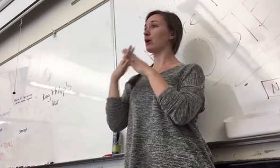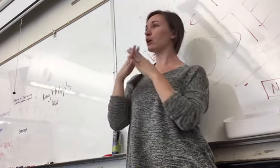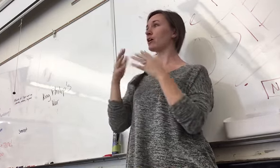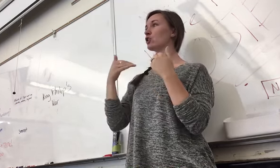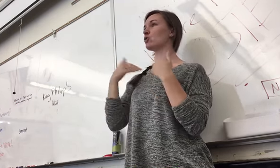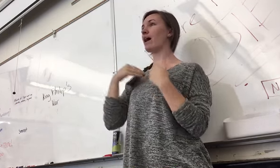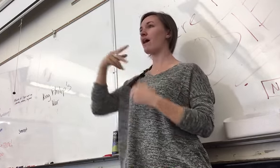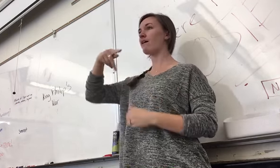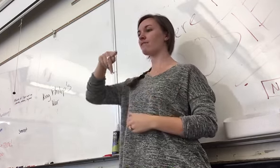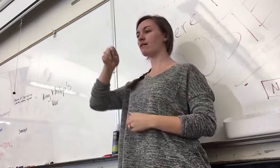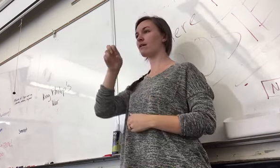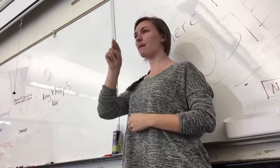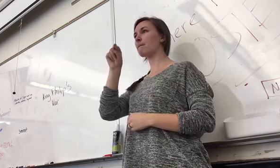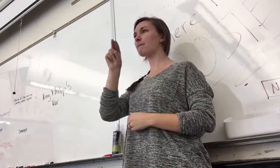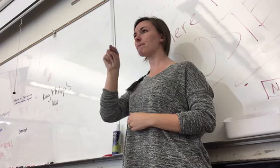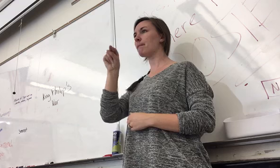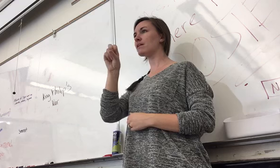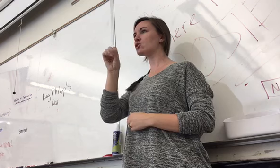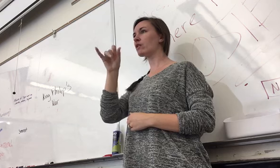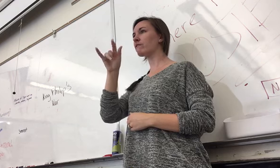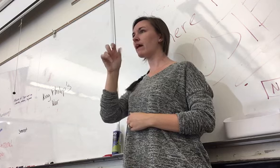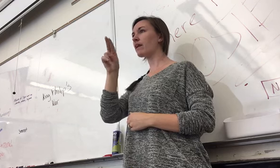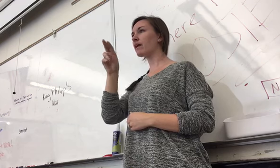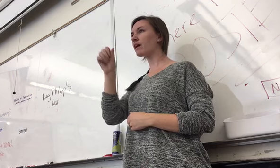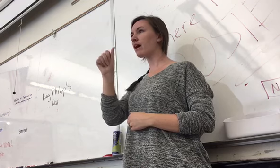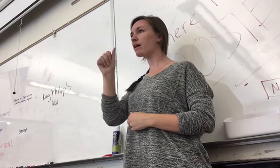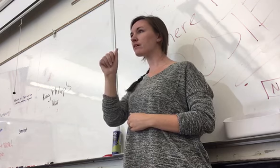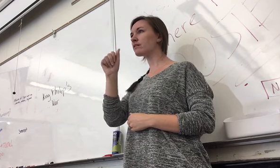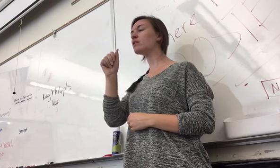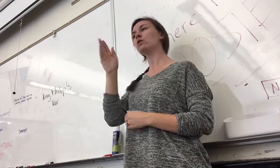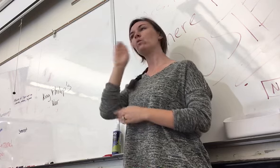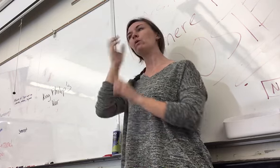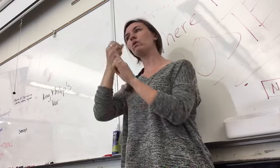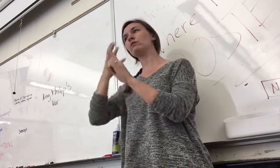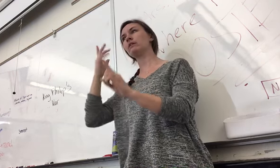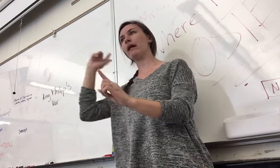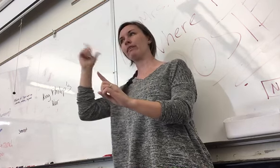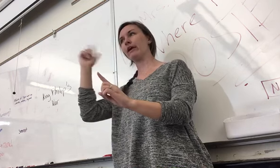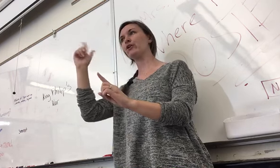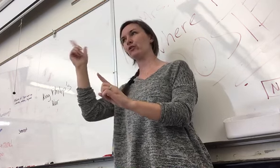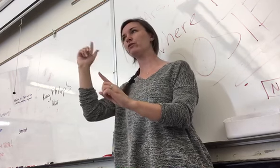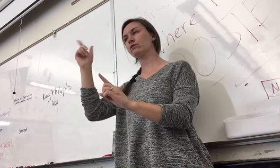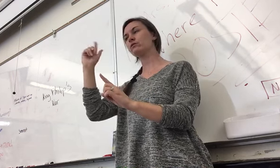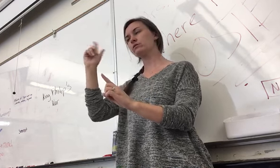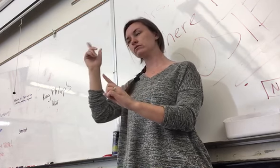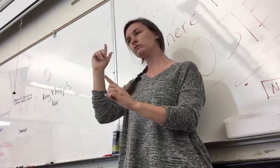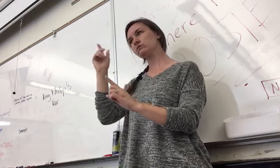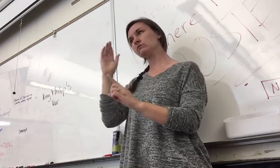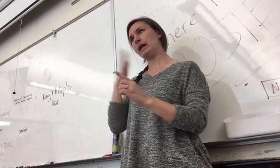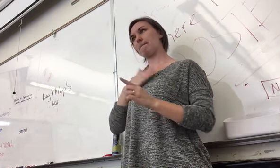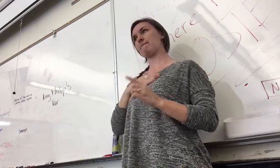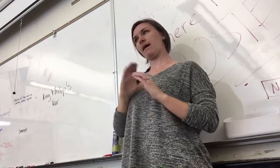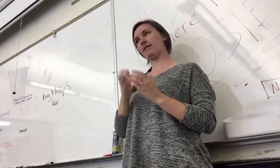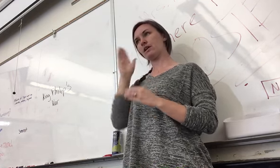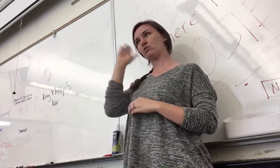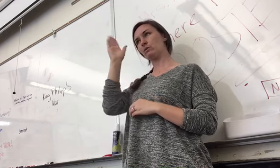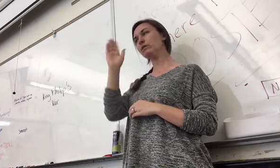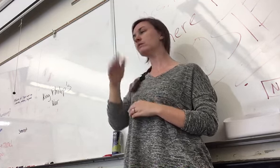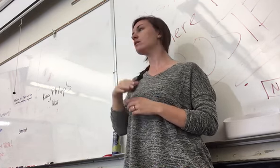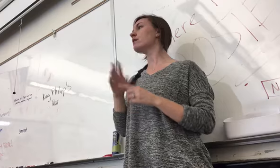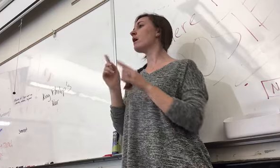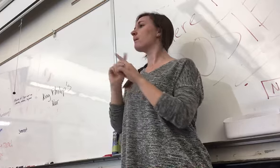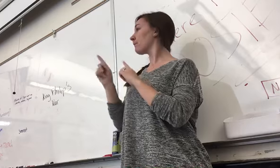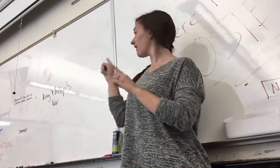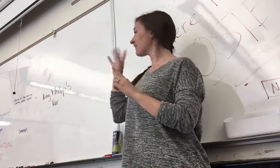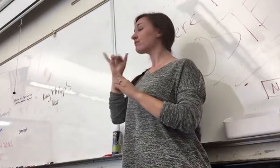most people are Quakers, or different things like that, which we will talk about in my class more with the Second Great Awakening. But this